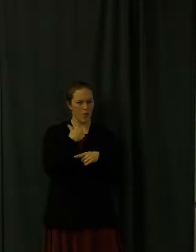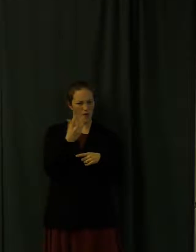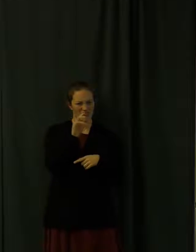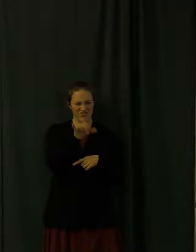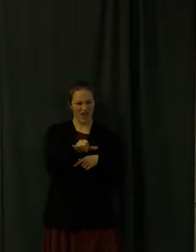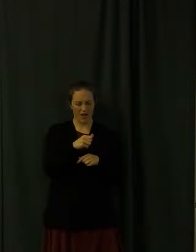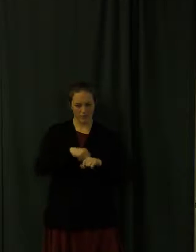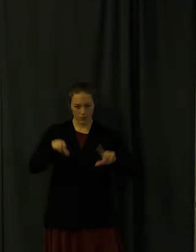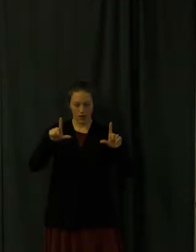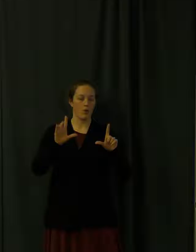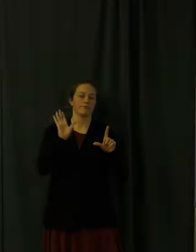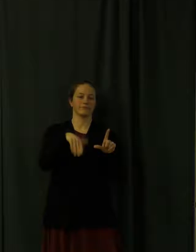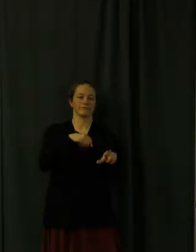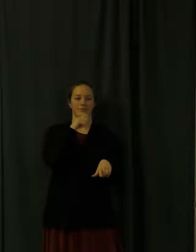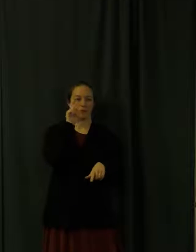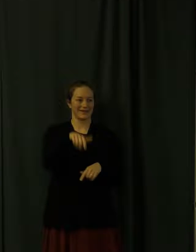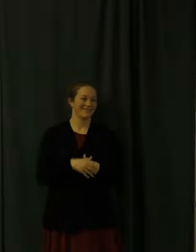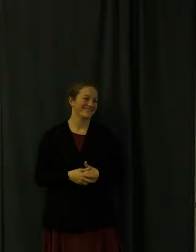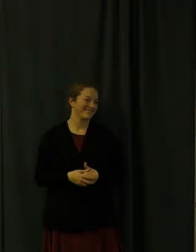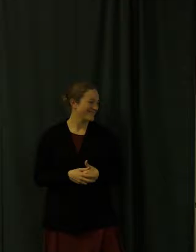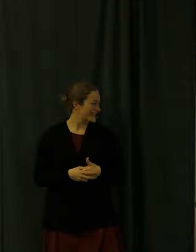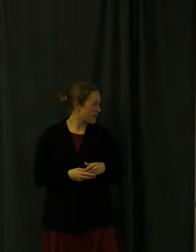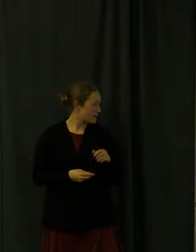this in the middle of a training.